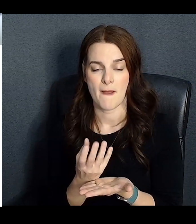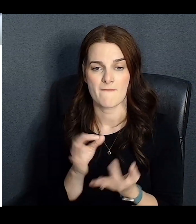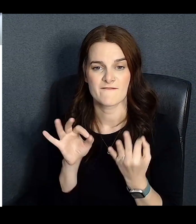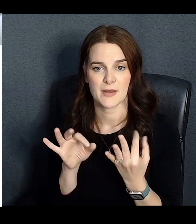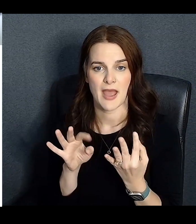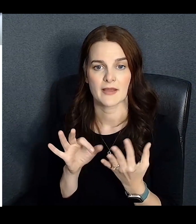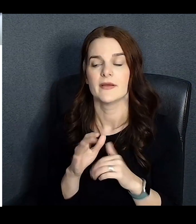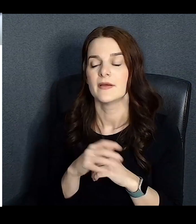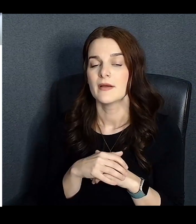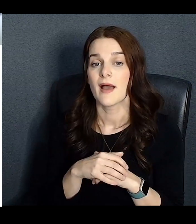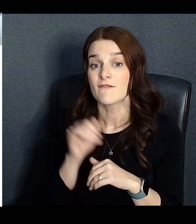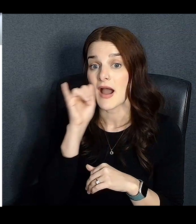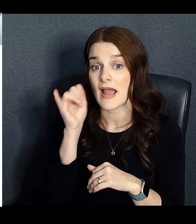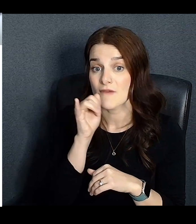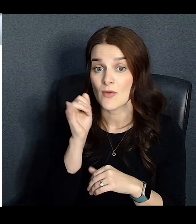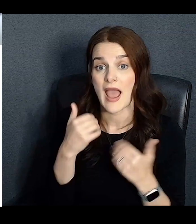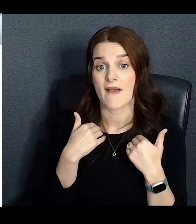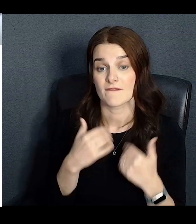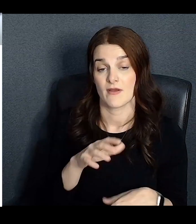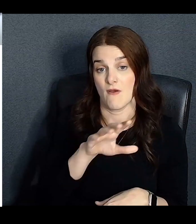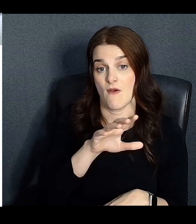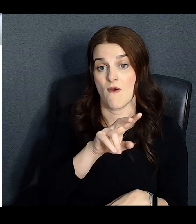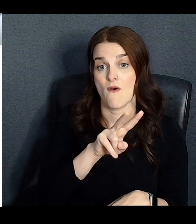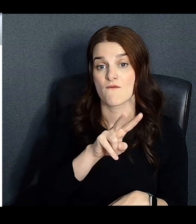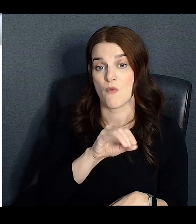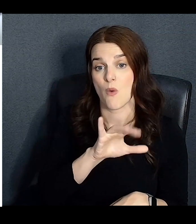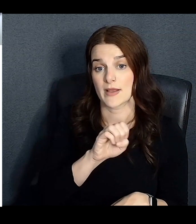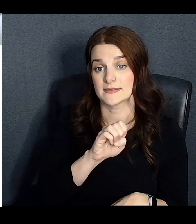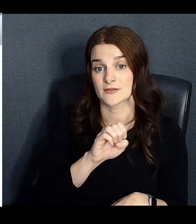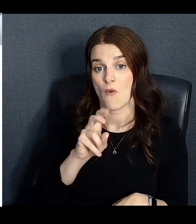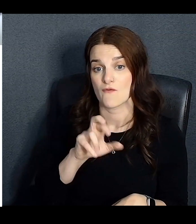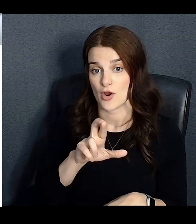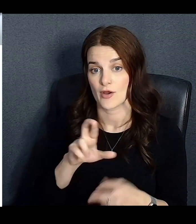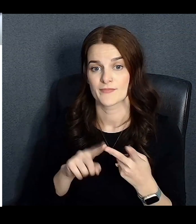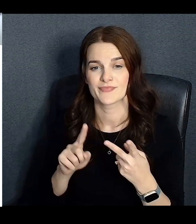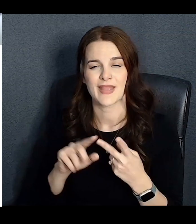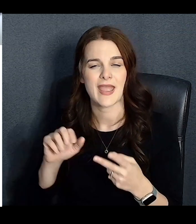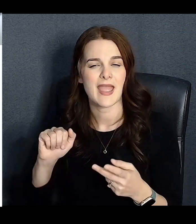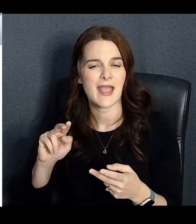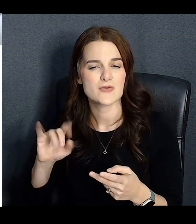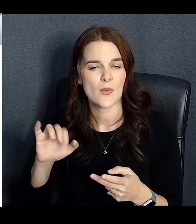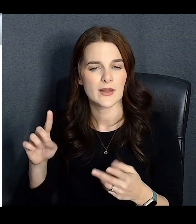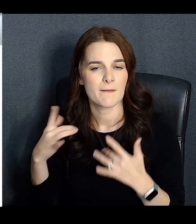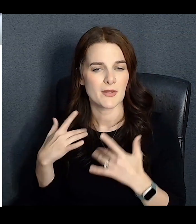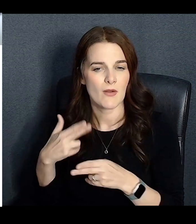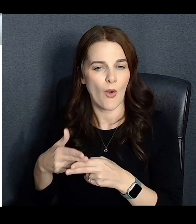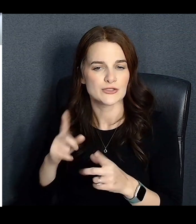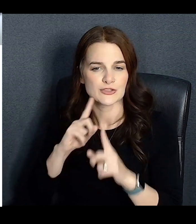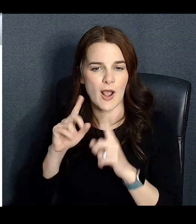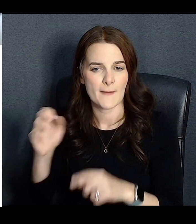feedback. So on iPhone, this is voiceover, and on Android phone, it's typically considered talkback, and they both